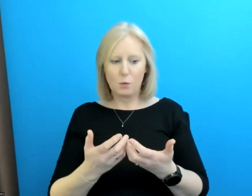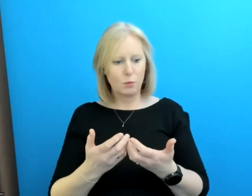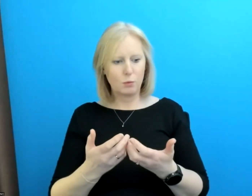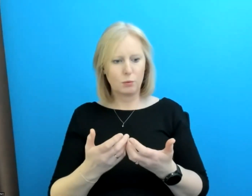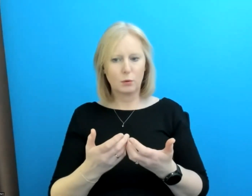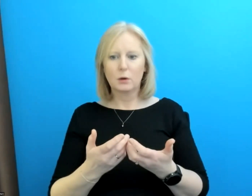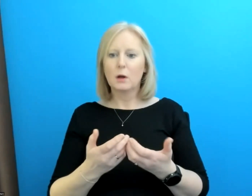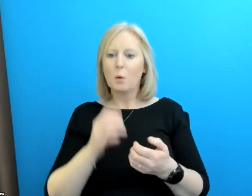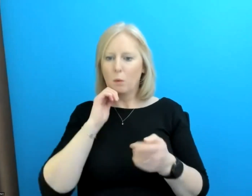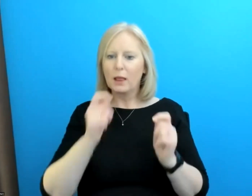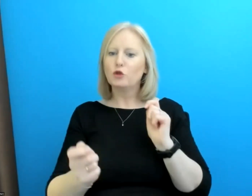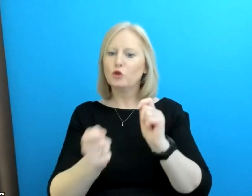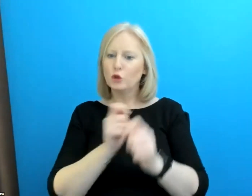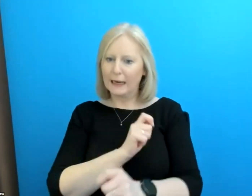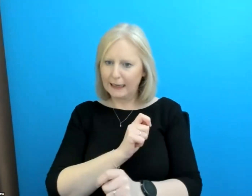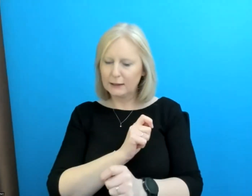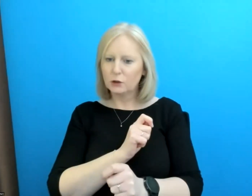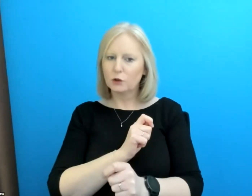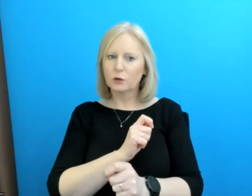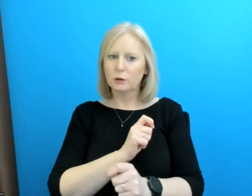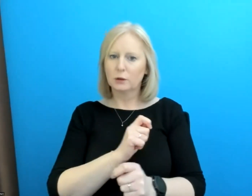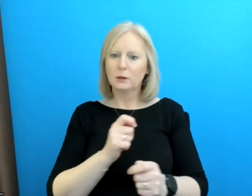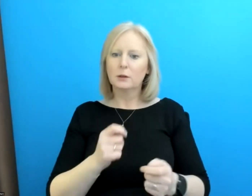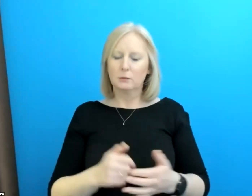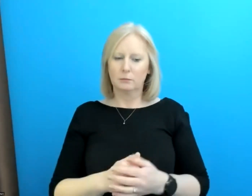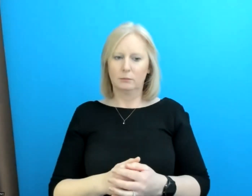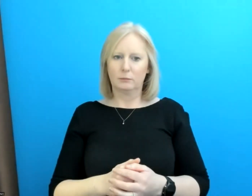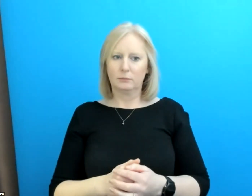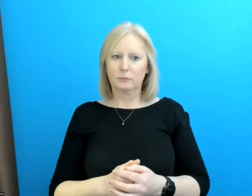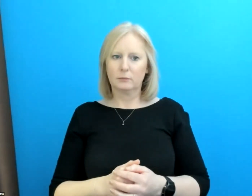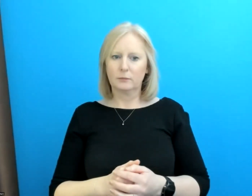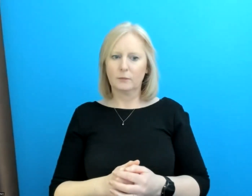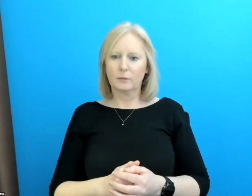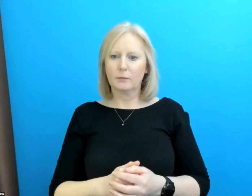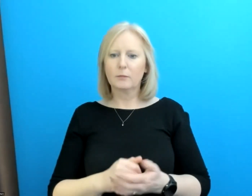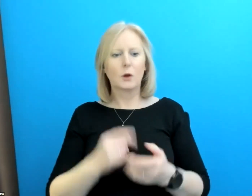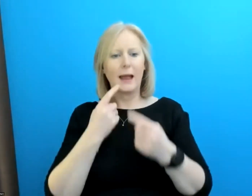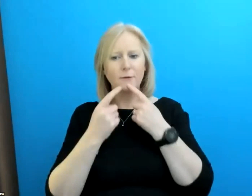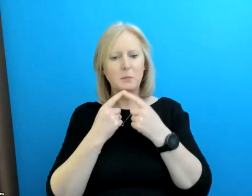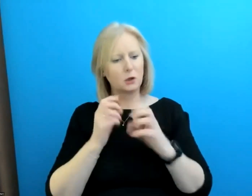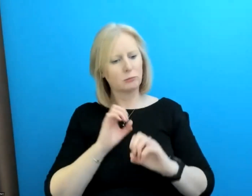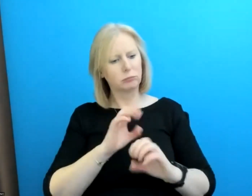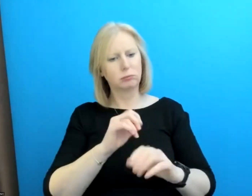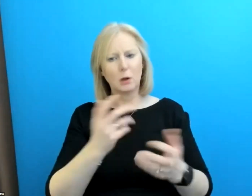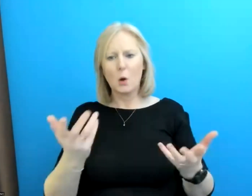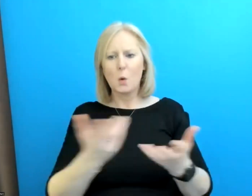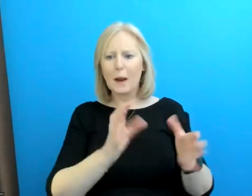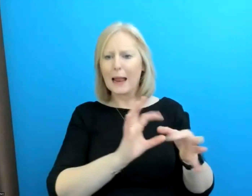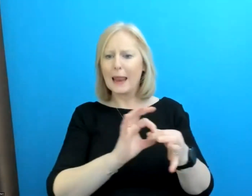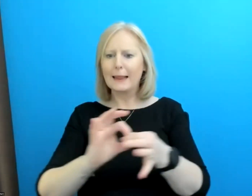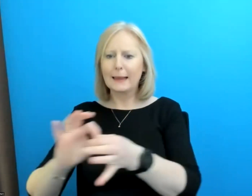getting that message across to the people that are actually involved in the consultation process and where that information. So there's a bit around